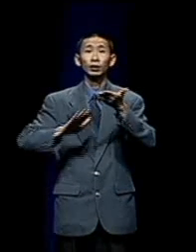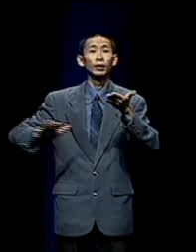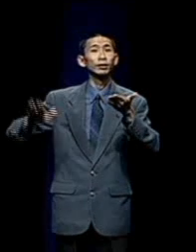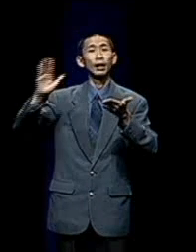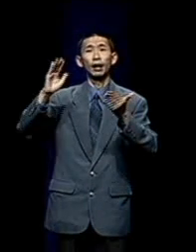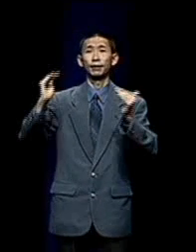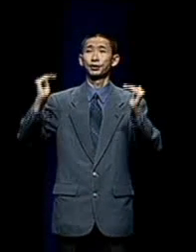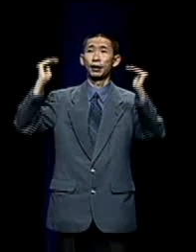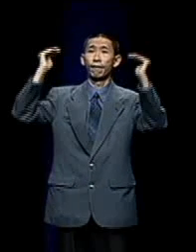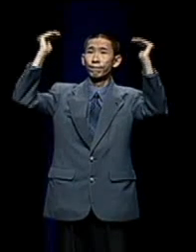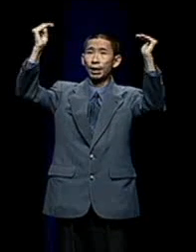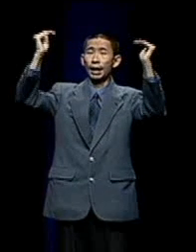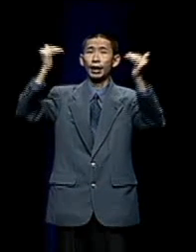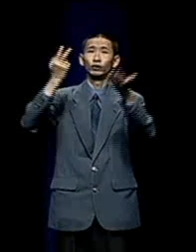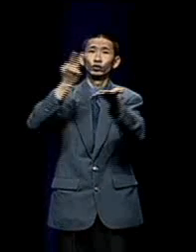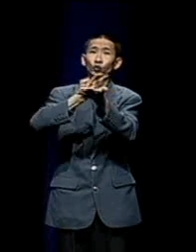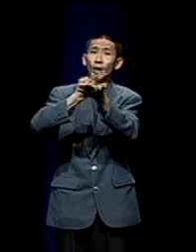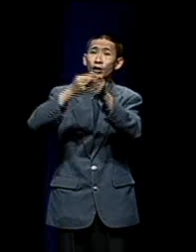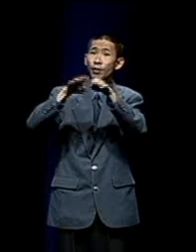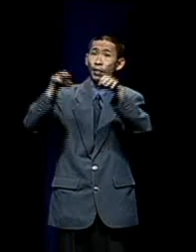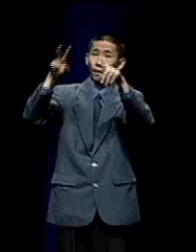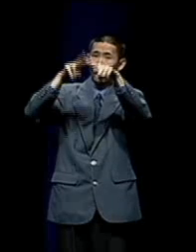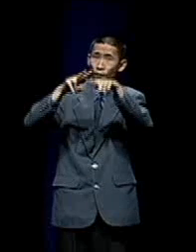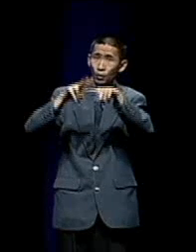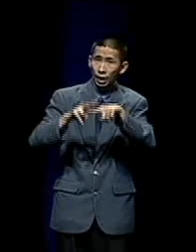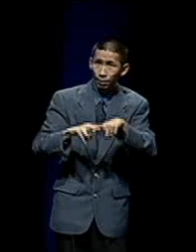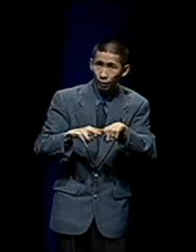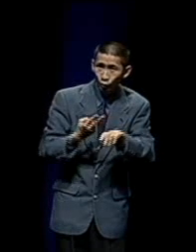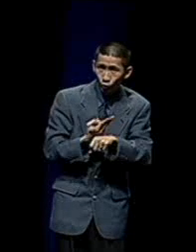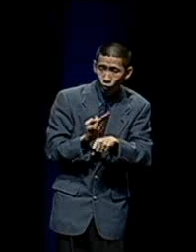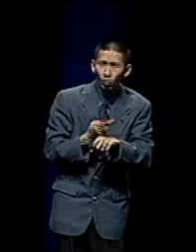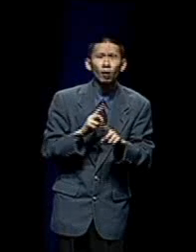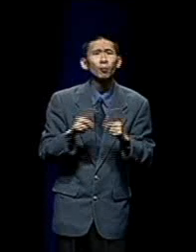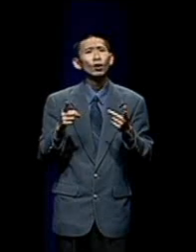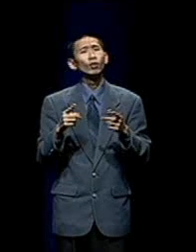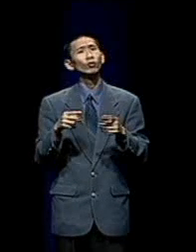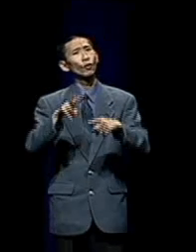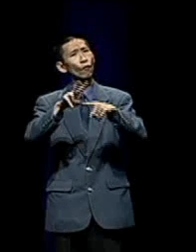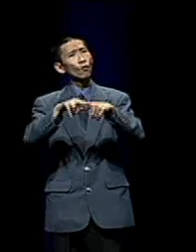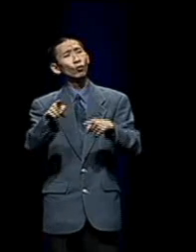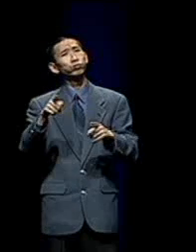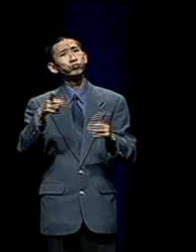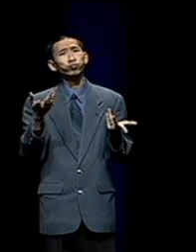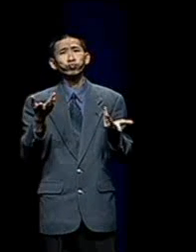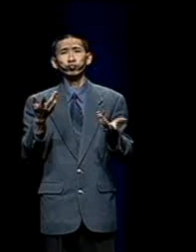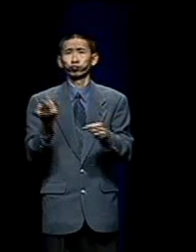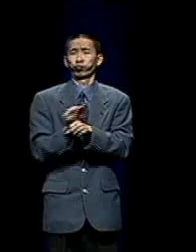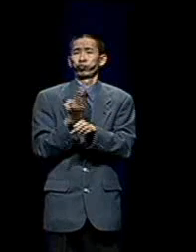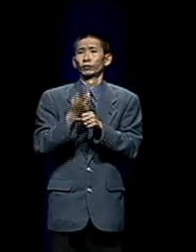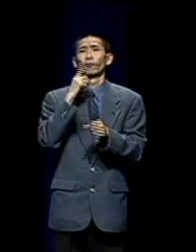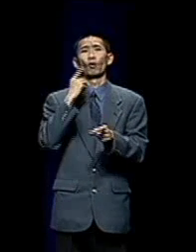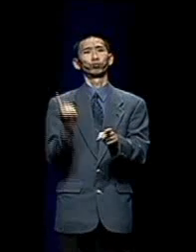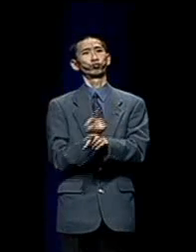advanced graduate level vocabulary, but the kind of vocabulary that you would engage in typical business